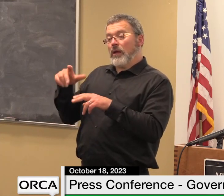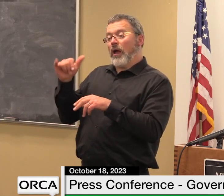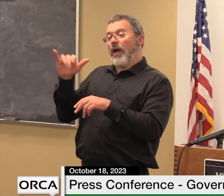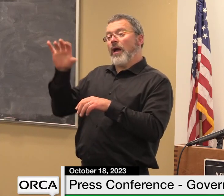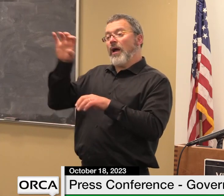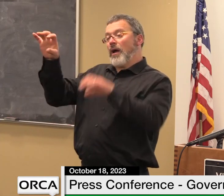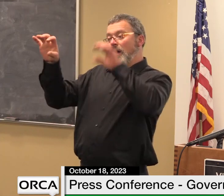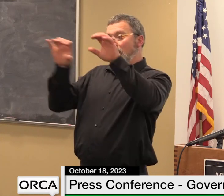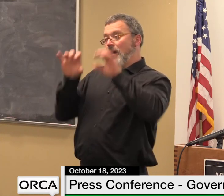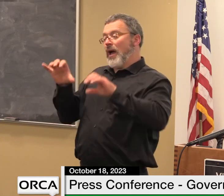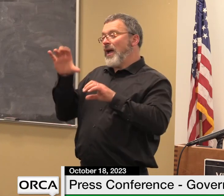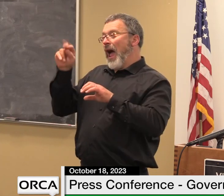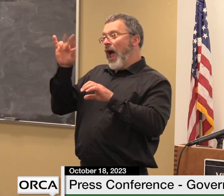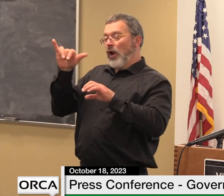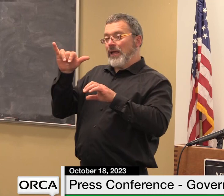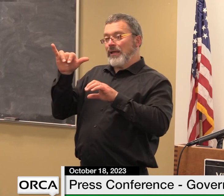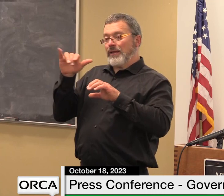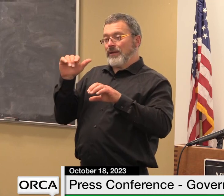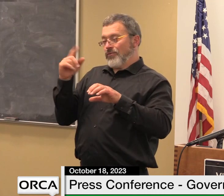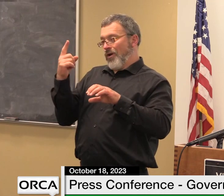instance.